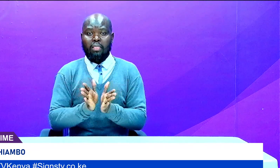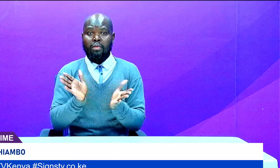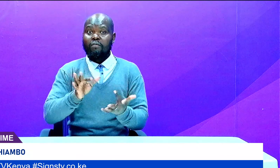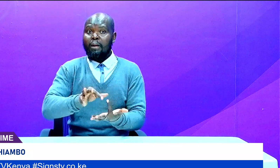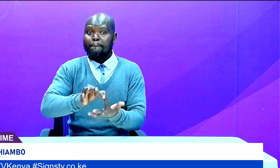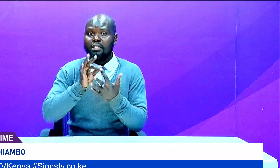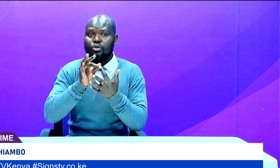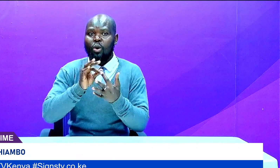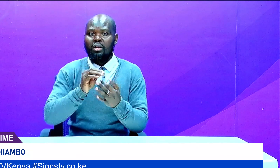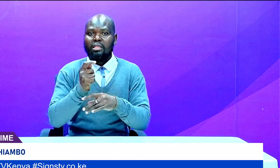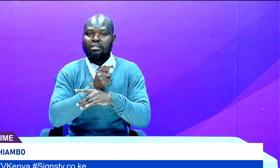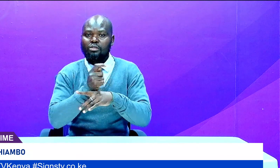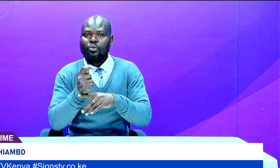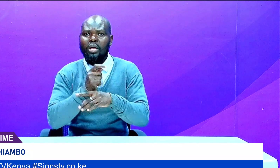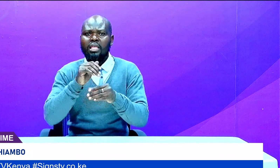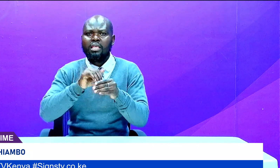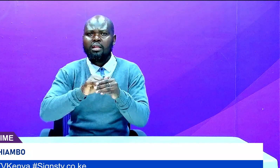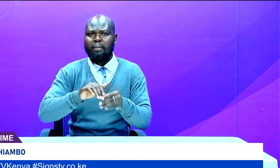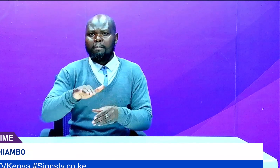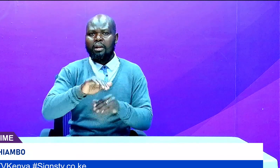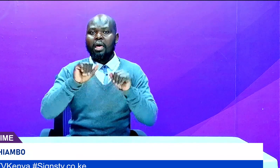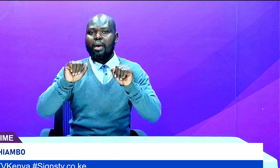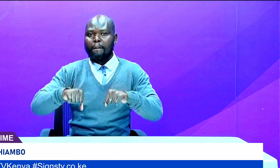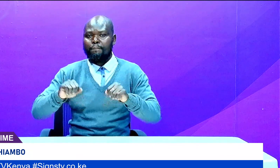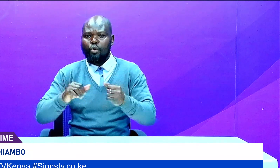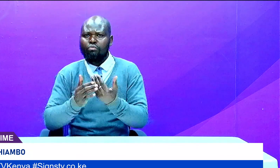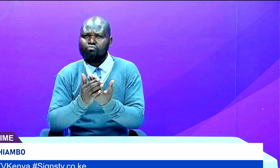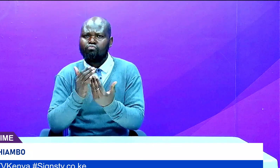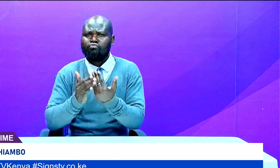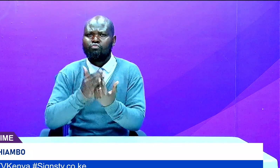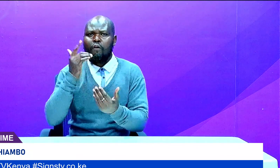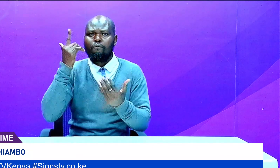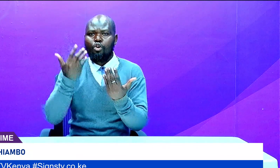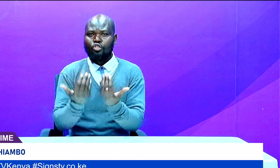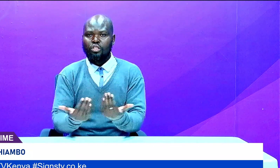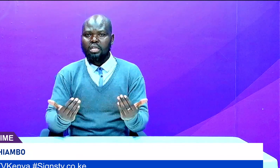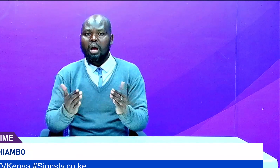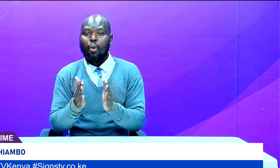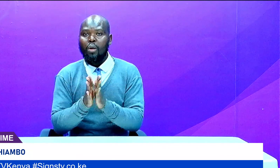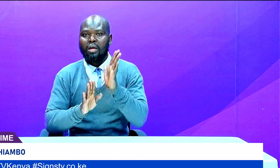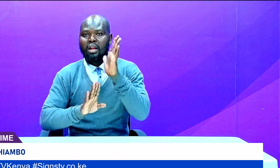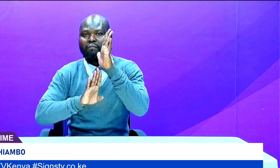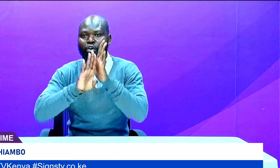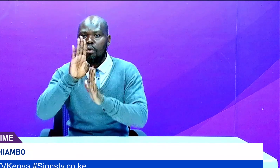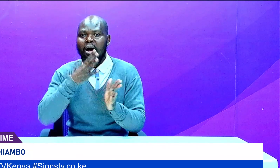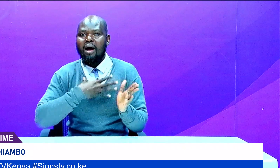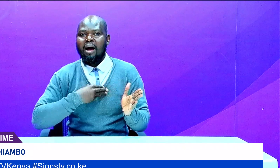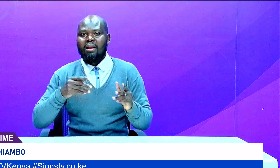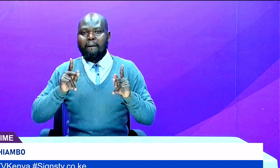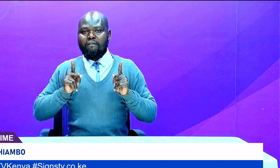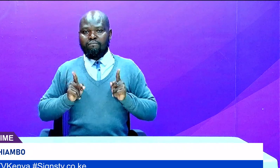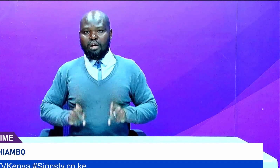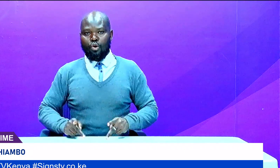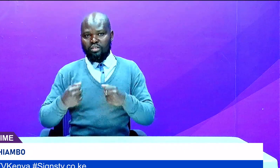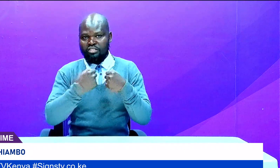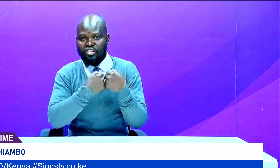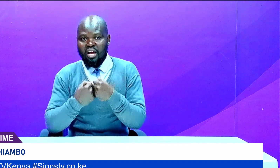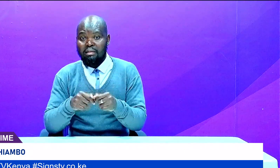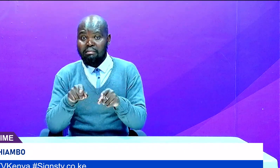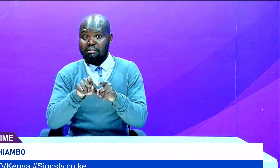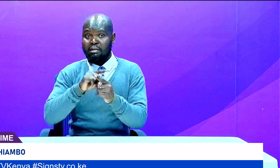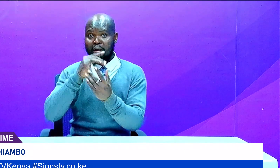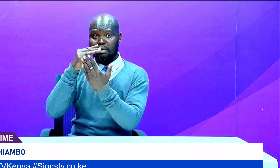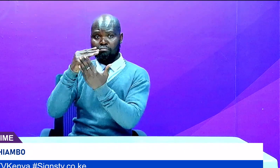to care for children with developmental and physical challenges. The program equips them with